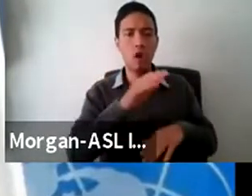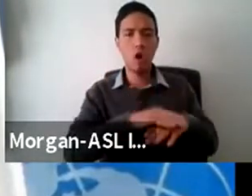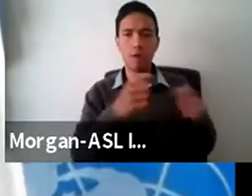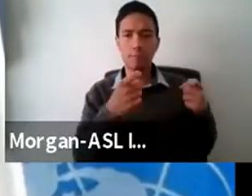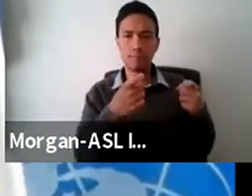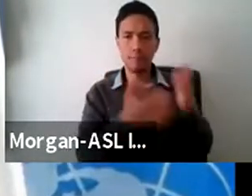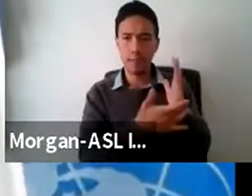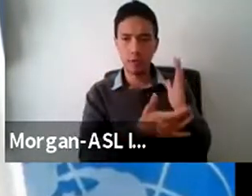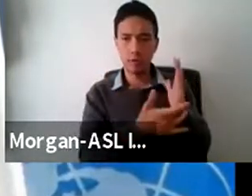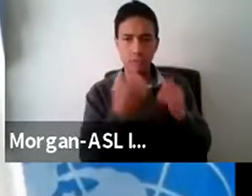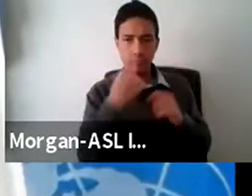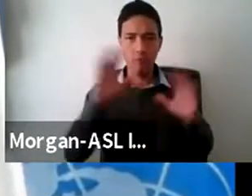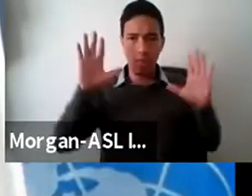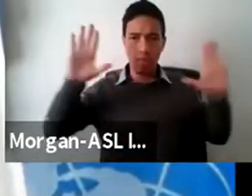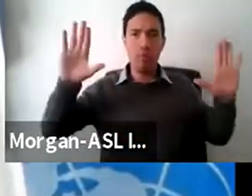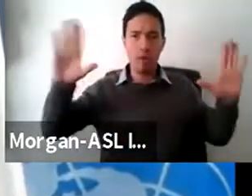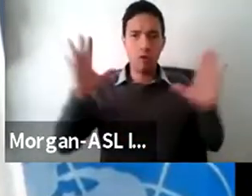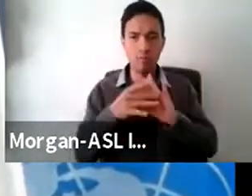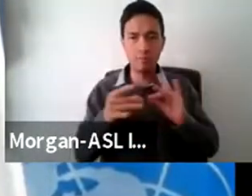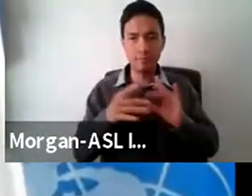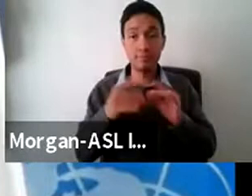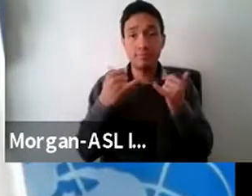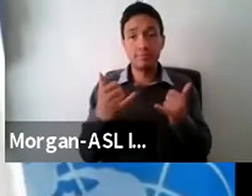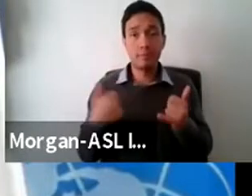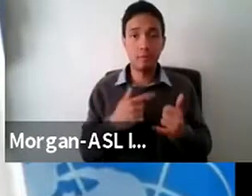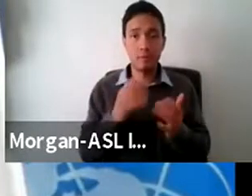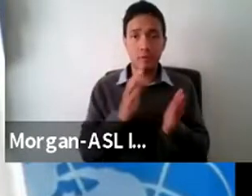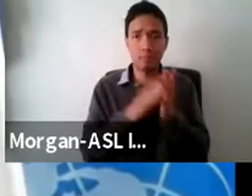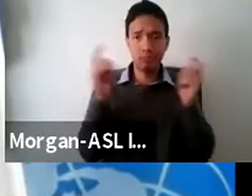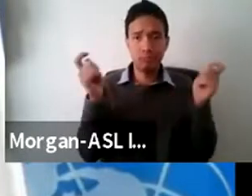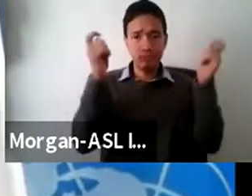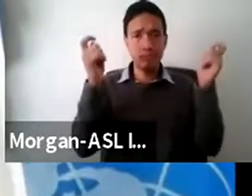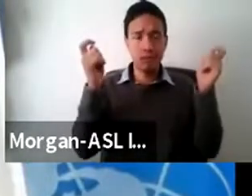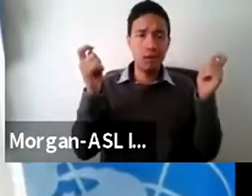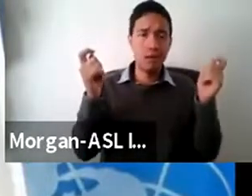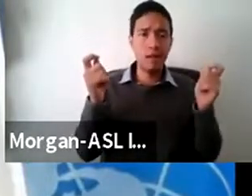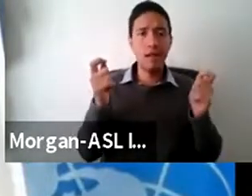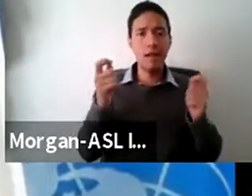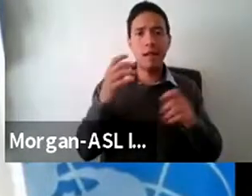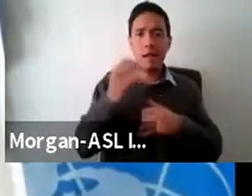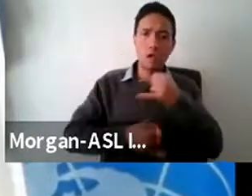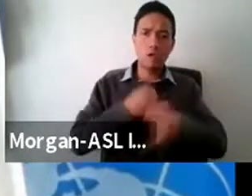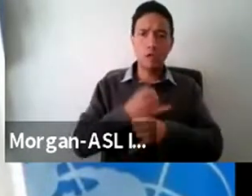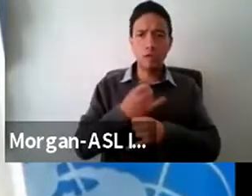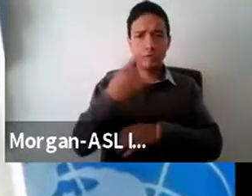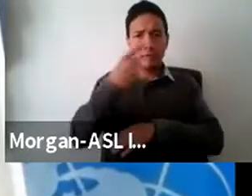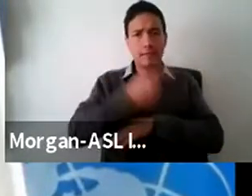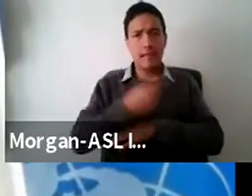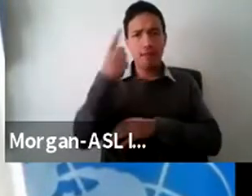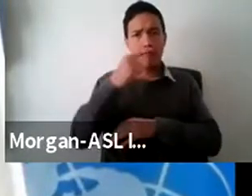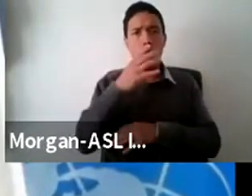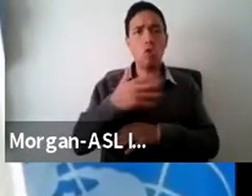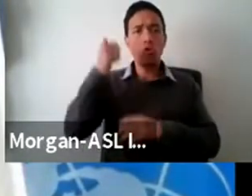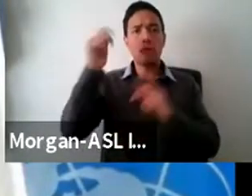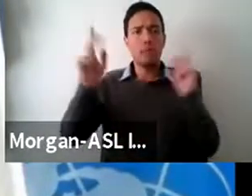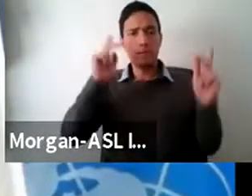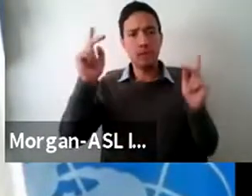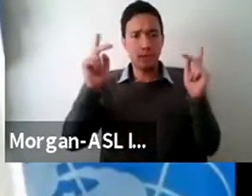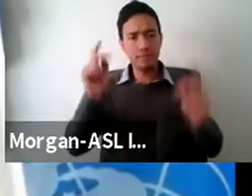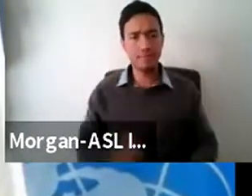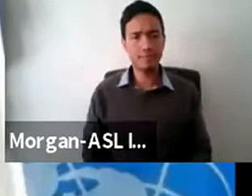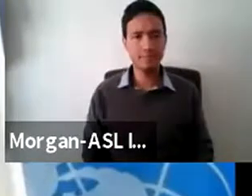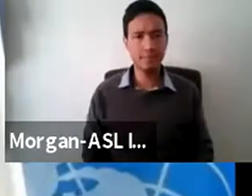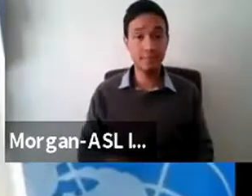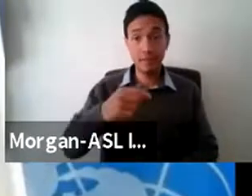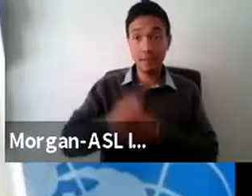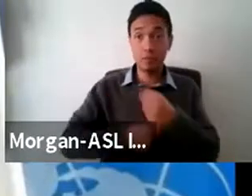messages. Today, we commemorate the International Day of Older Persons, and this year's theme could not be